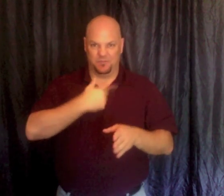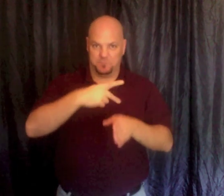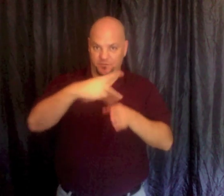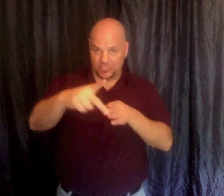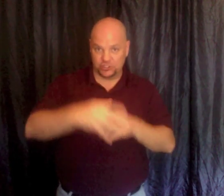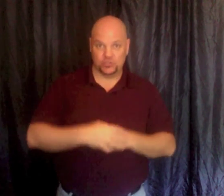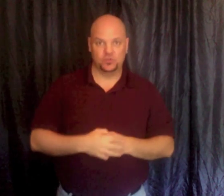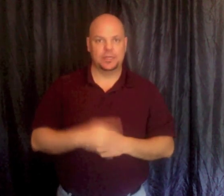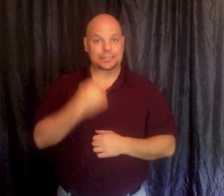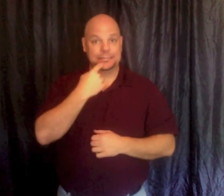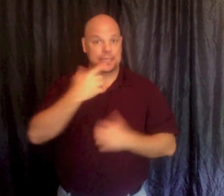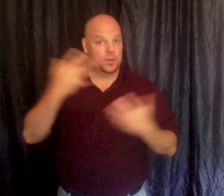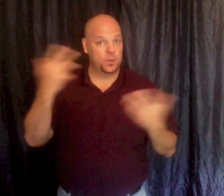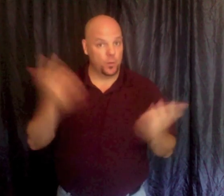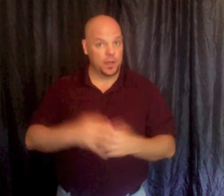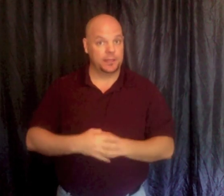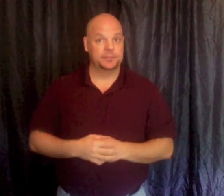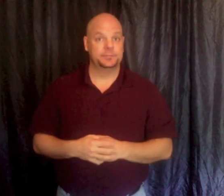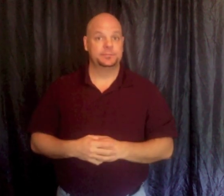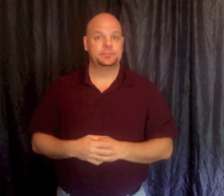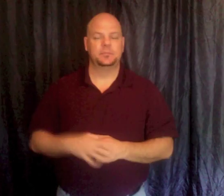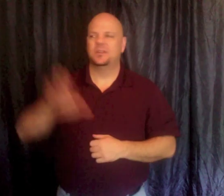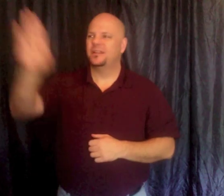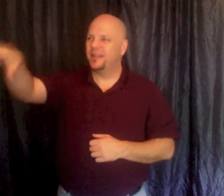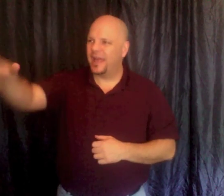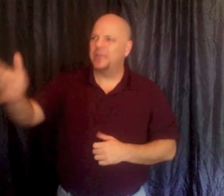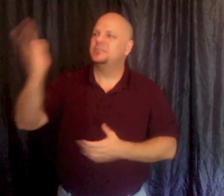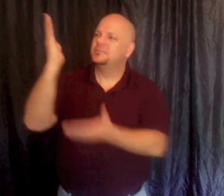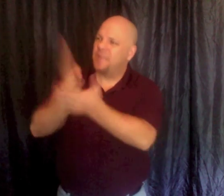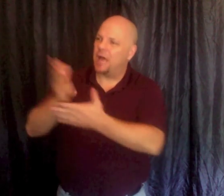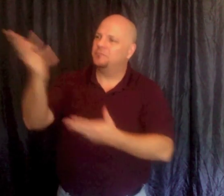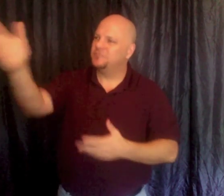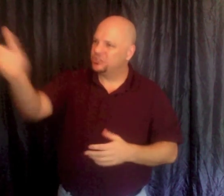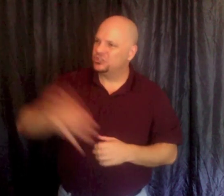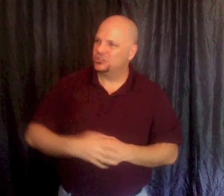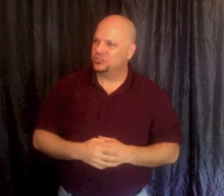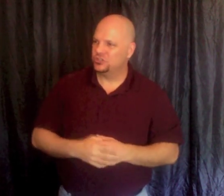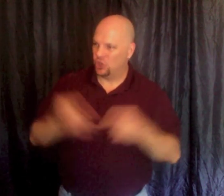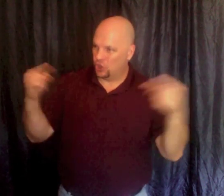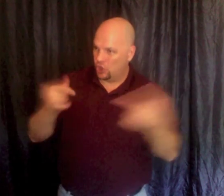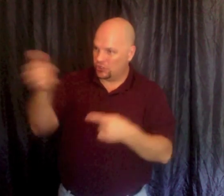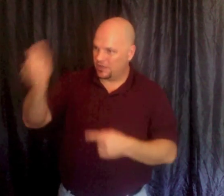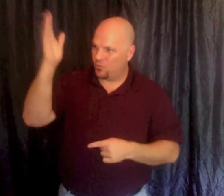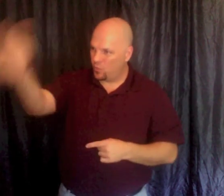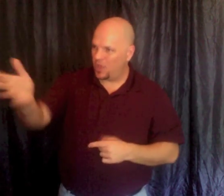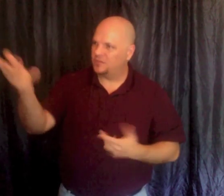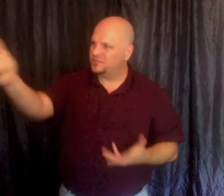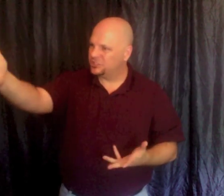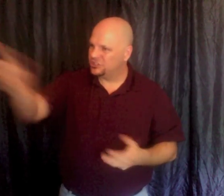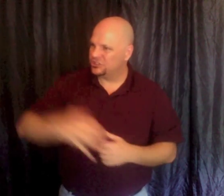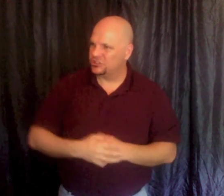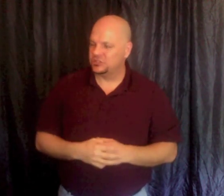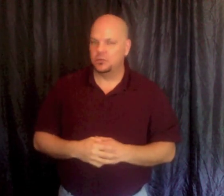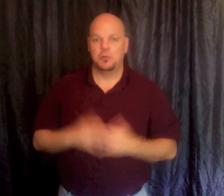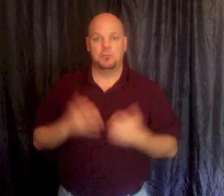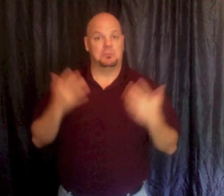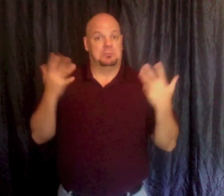said, "Hey, stop that. Hey, you're going to hurt yourself." And all I had to do was say